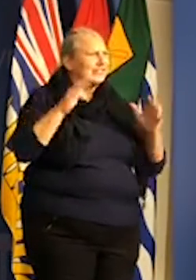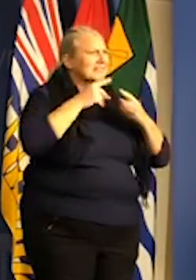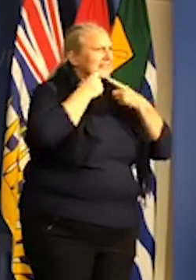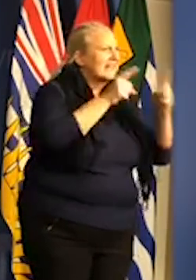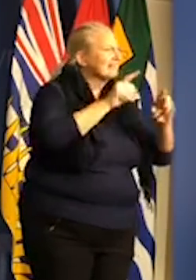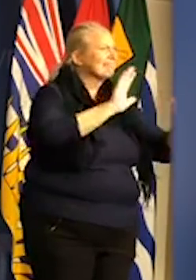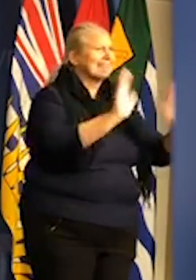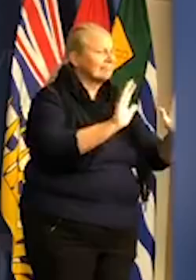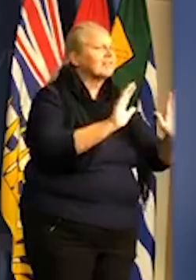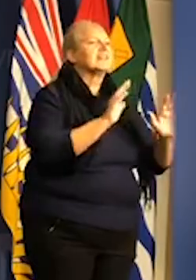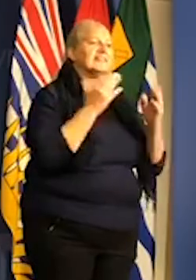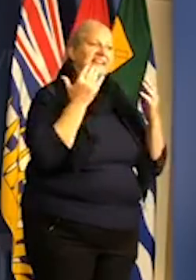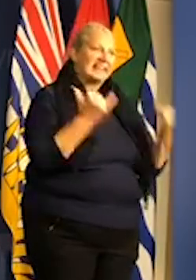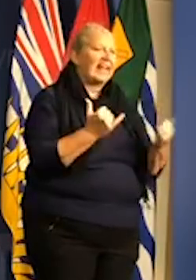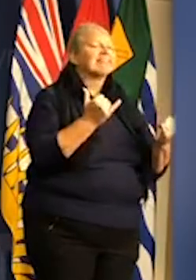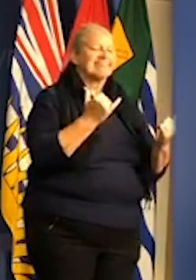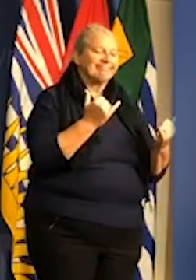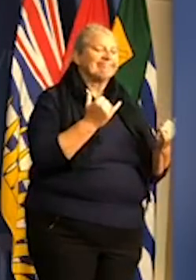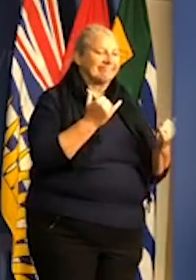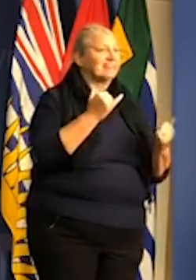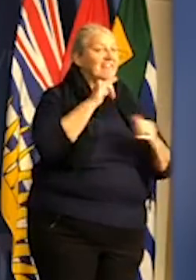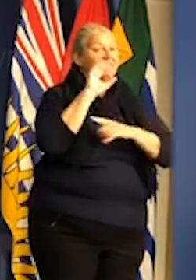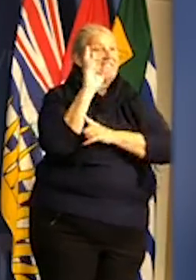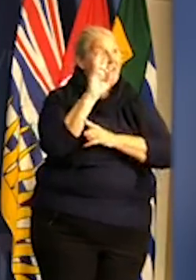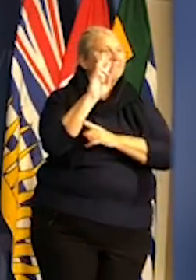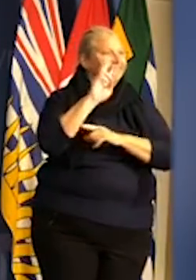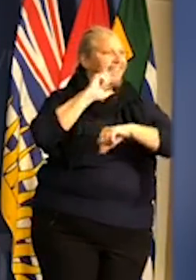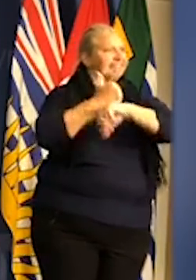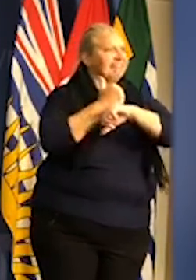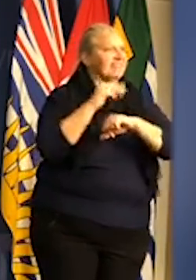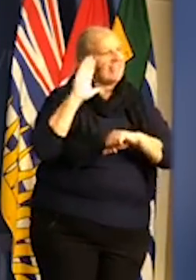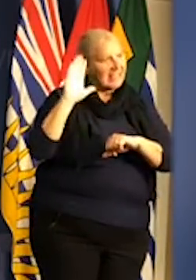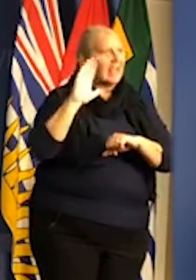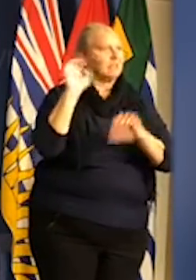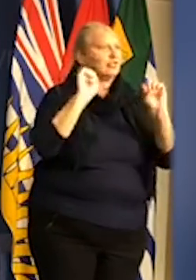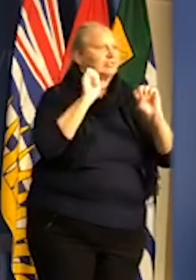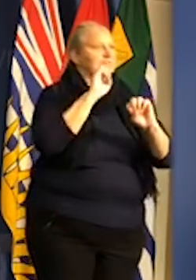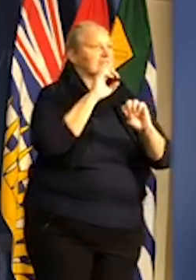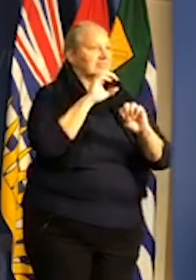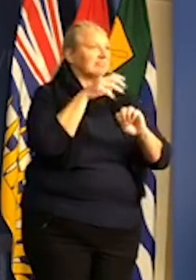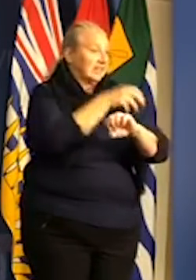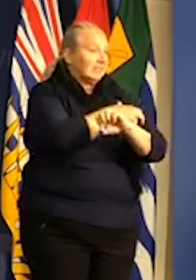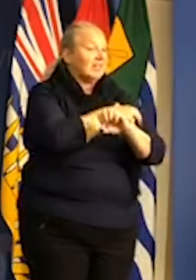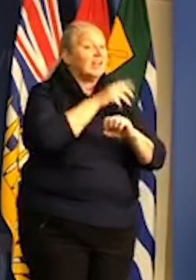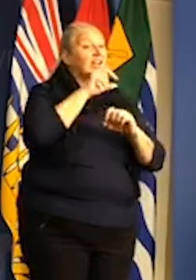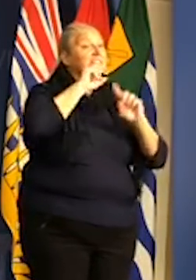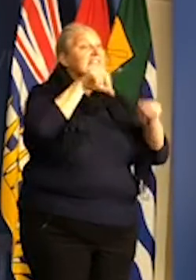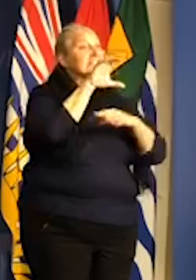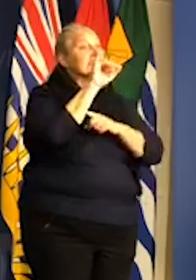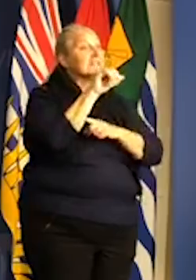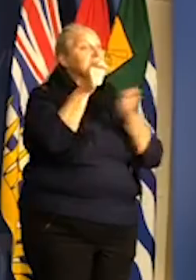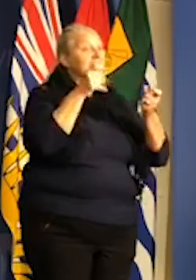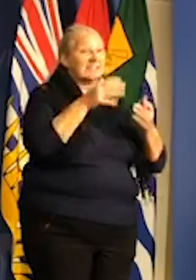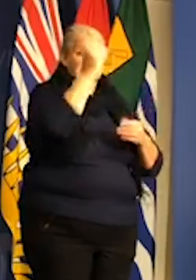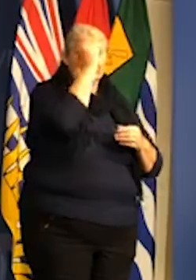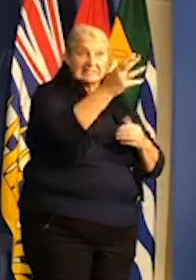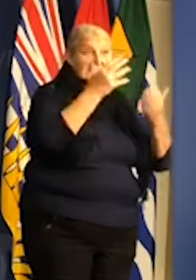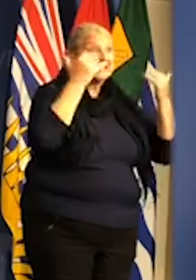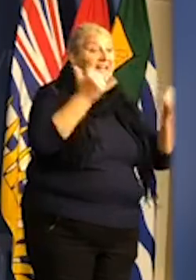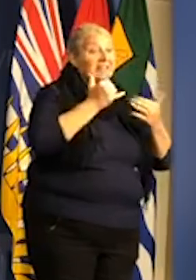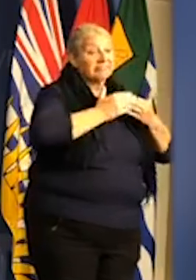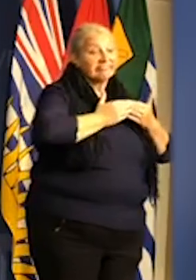we are exercising our new emergency powers. By order of the city manager, all restaurants and bars are